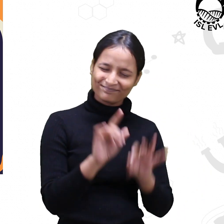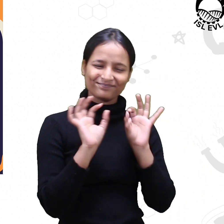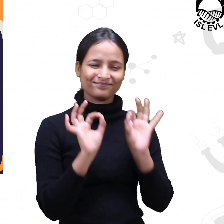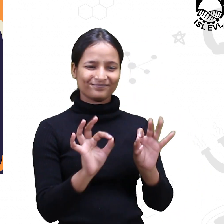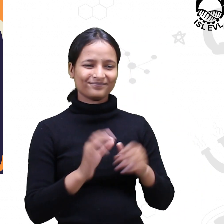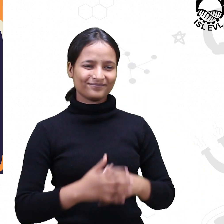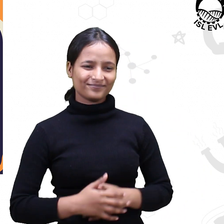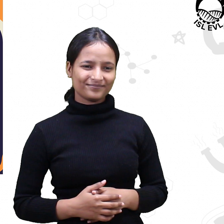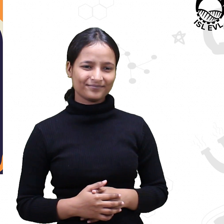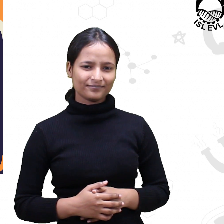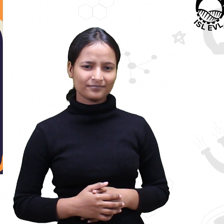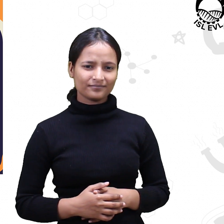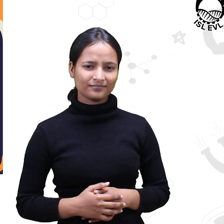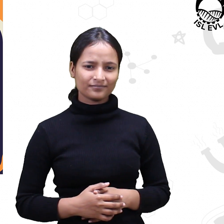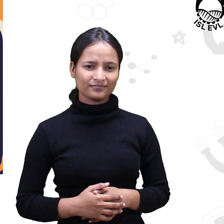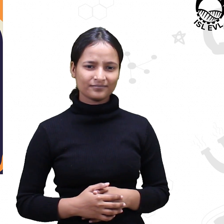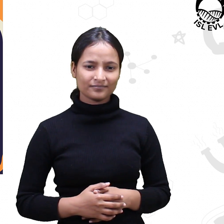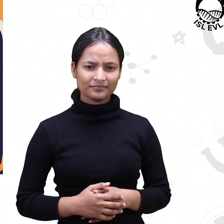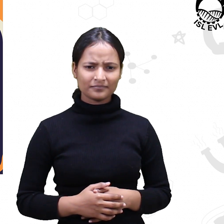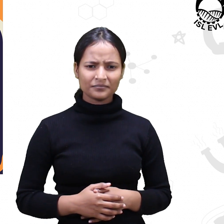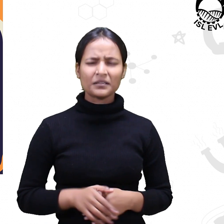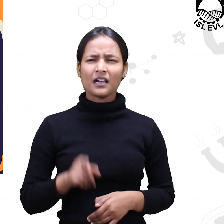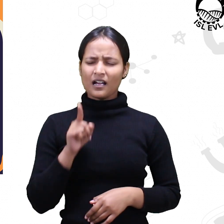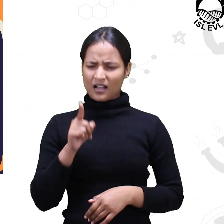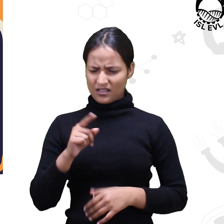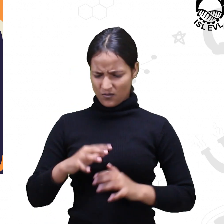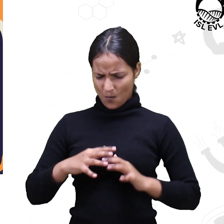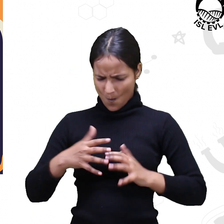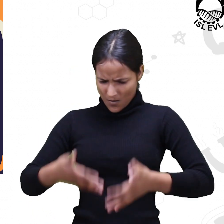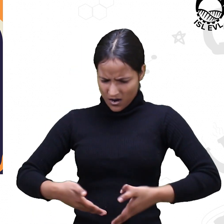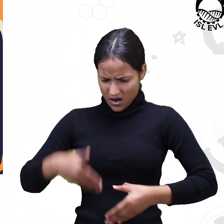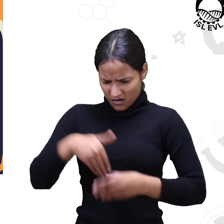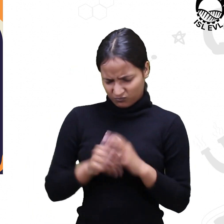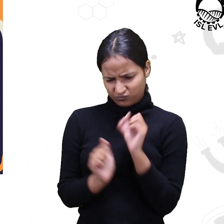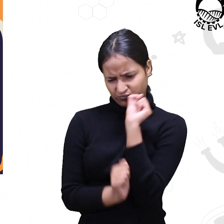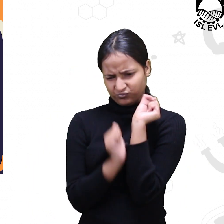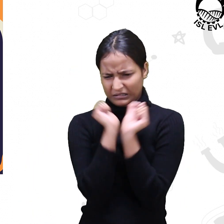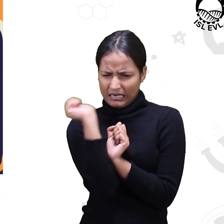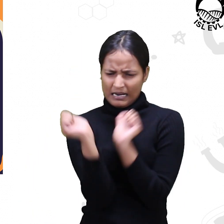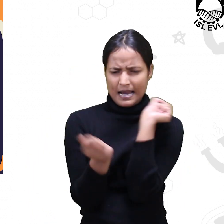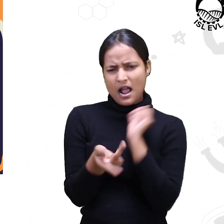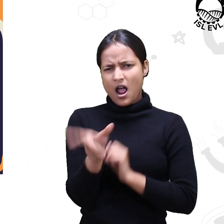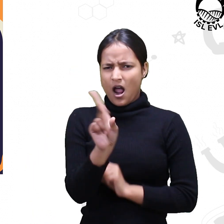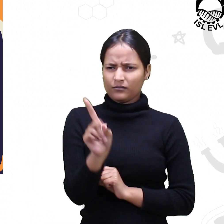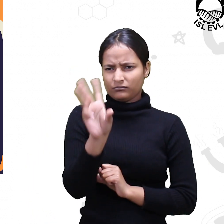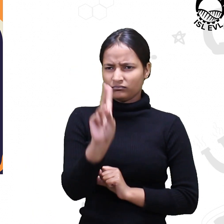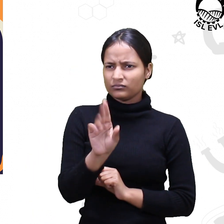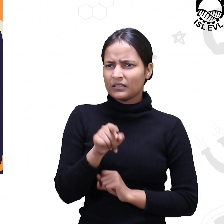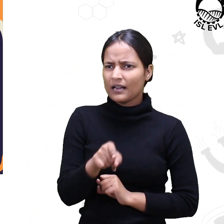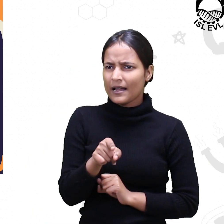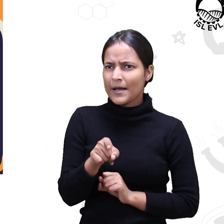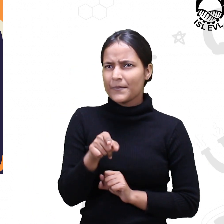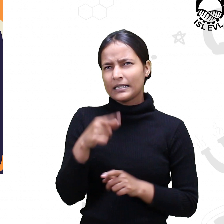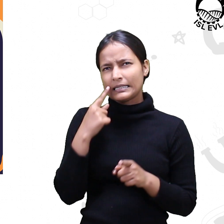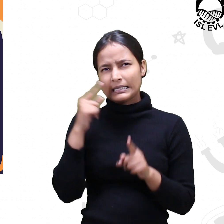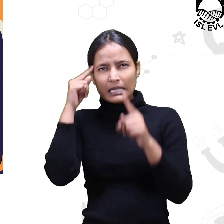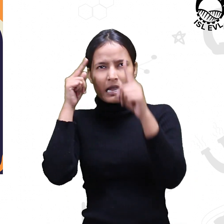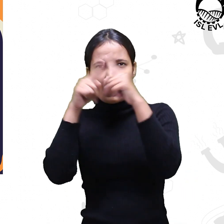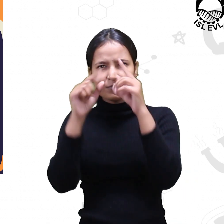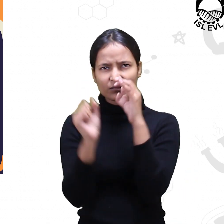Karthik. So, when the baby makes certain movements repetitively, it basically leads to the correct shape and form of